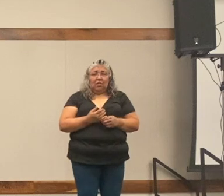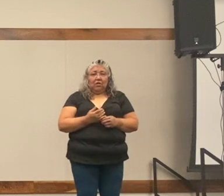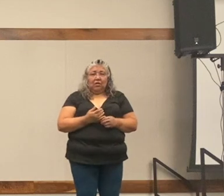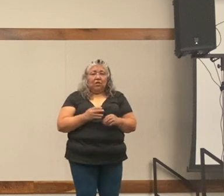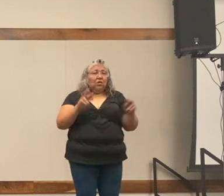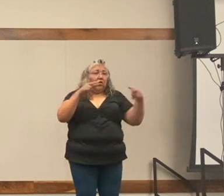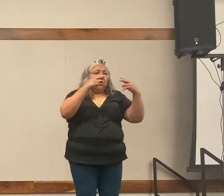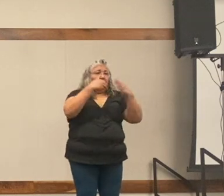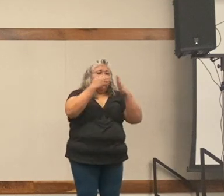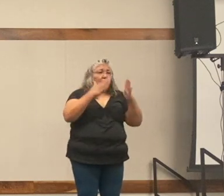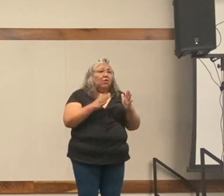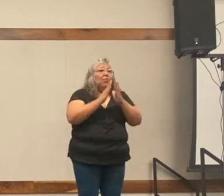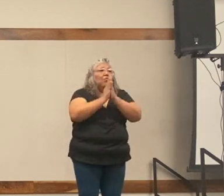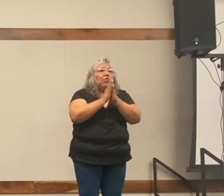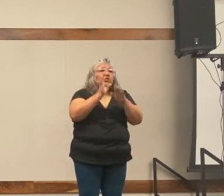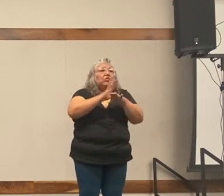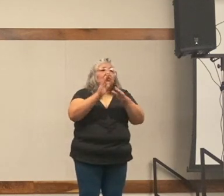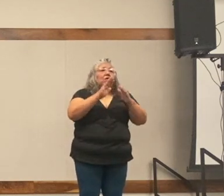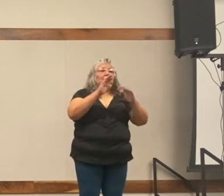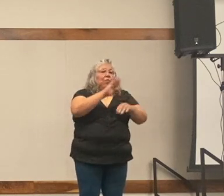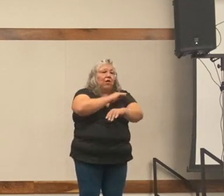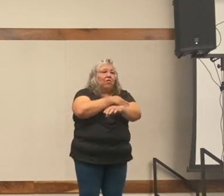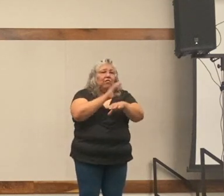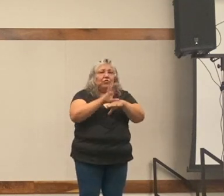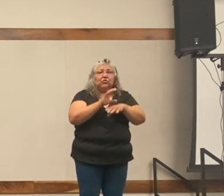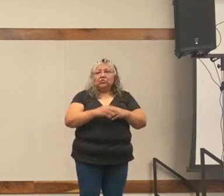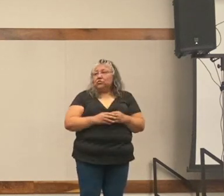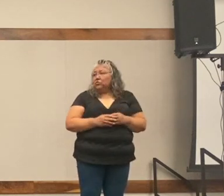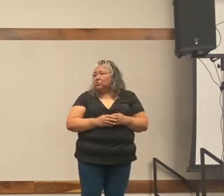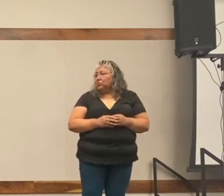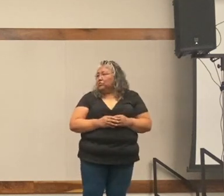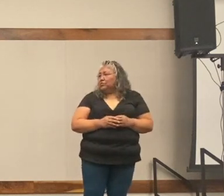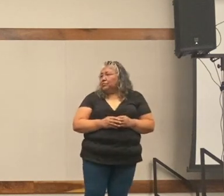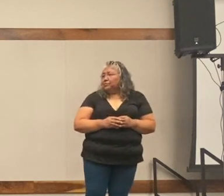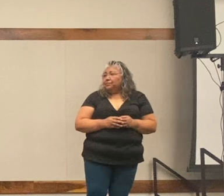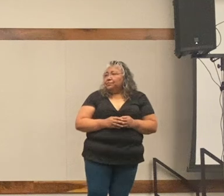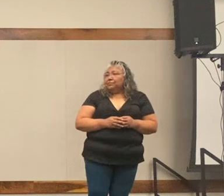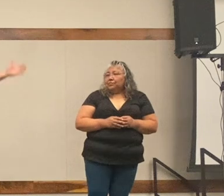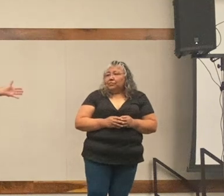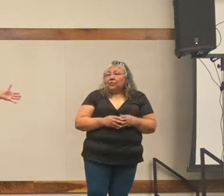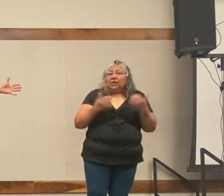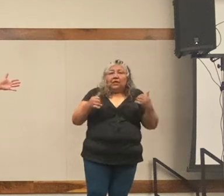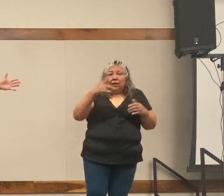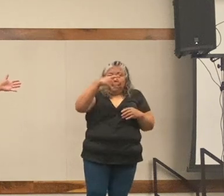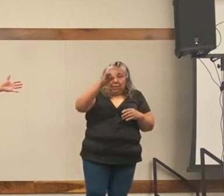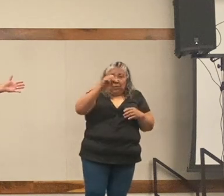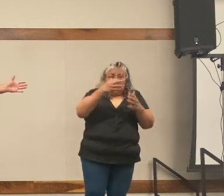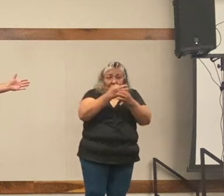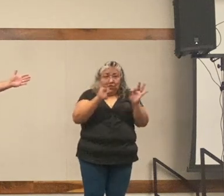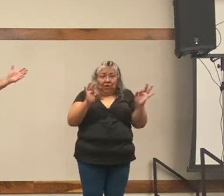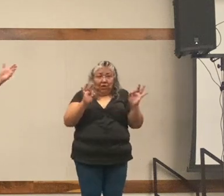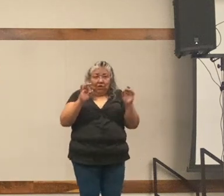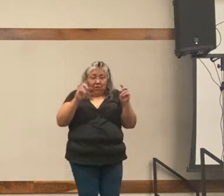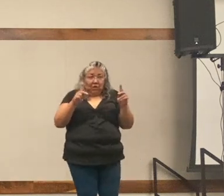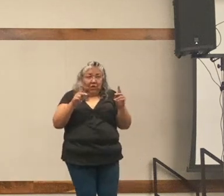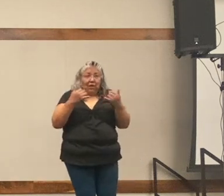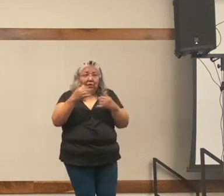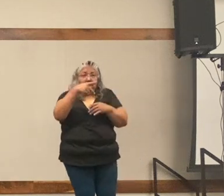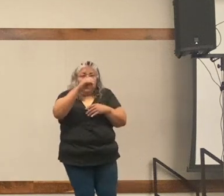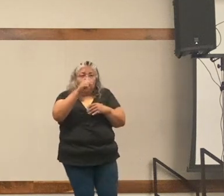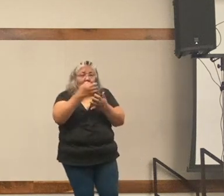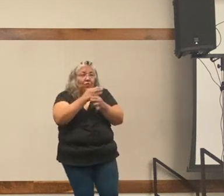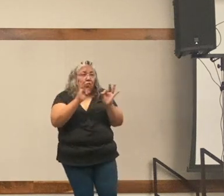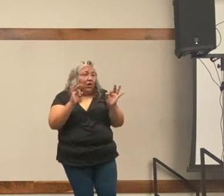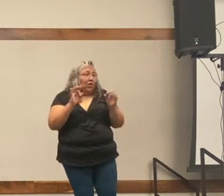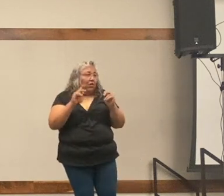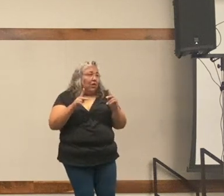Turn to your neighbor and say, a praying church is a powerful church. Praying church is a powerful church. All right, so Peter's free, okay? Peter's free. Check